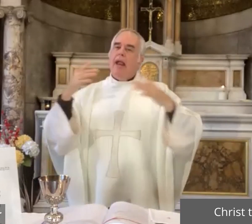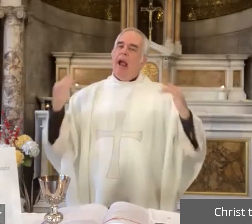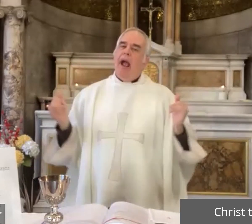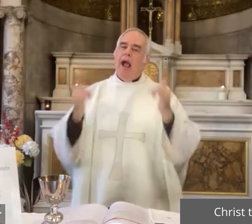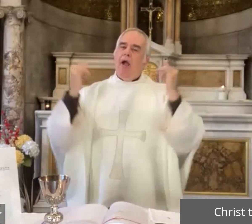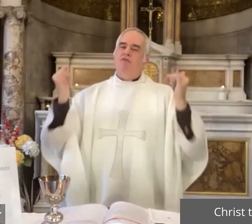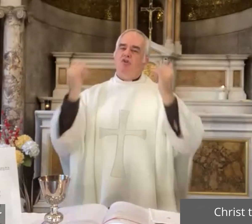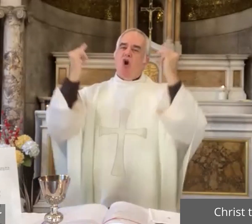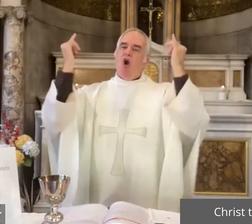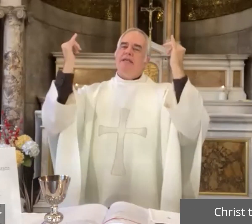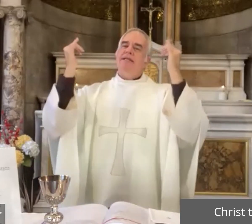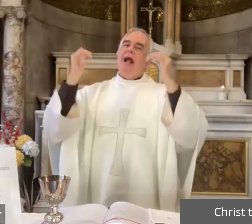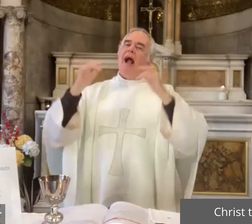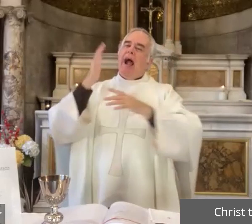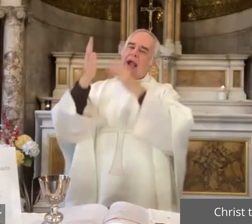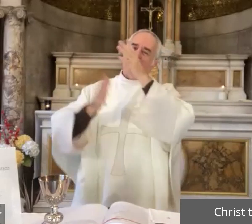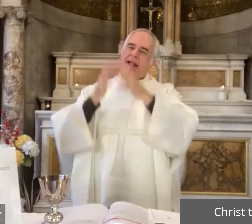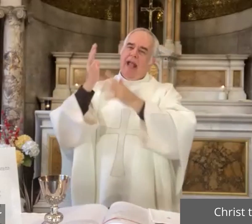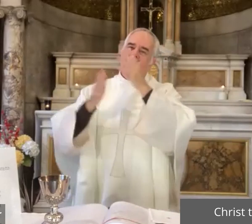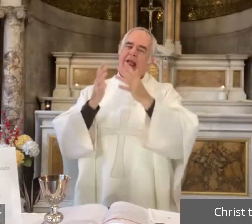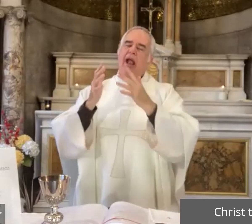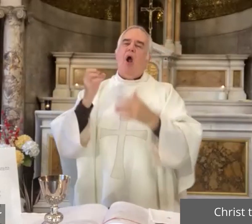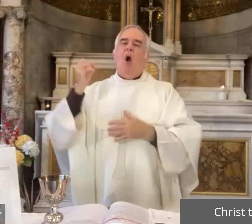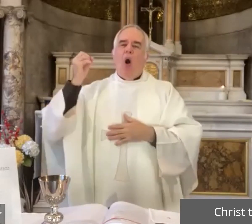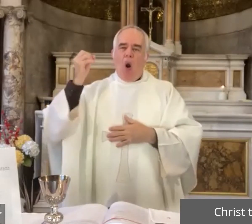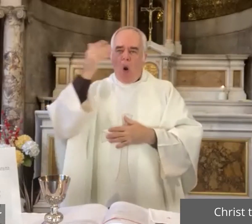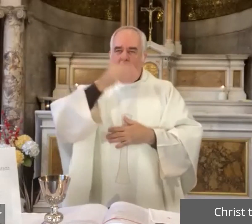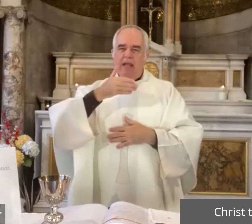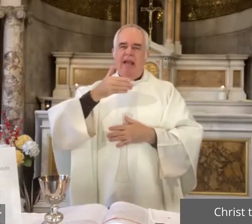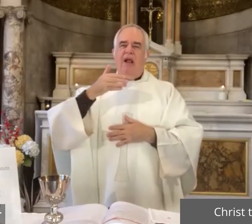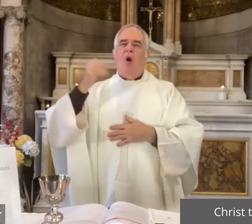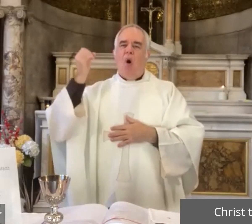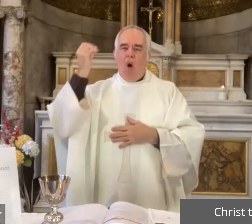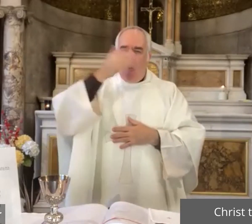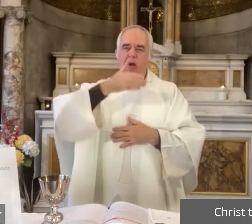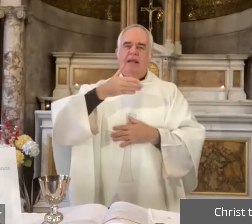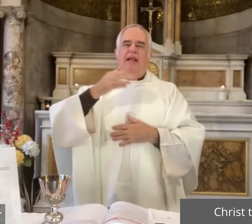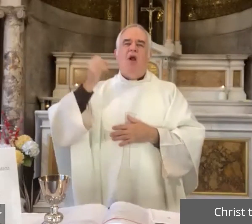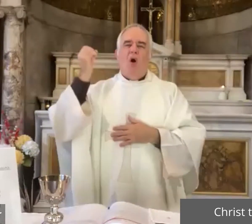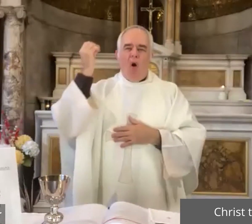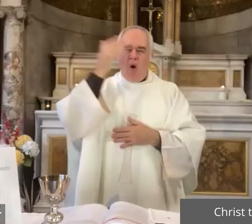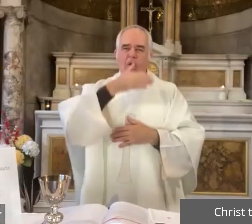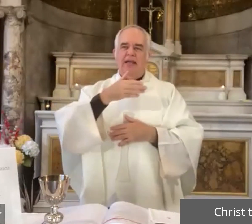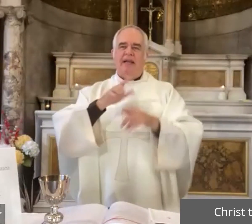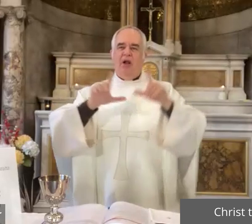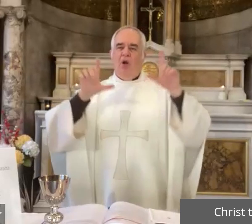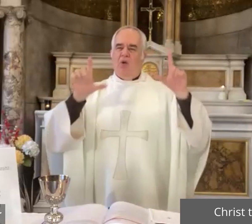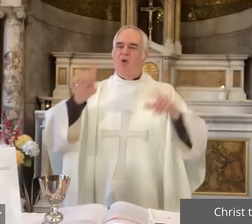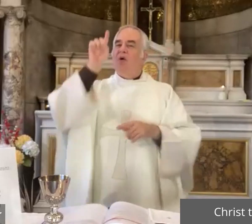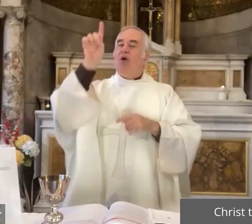we rejoice and say, Holy, holy,